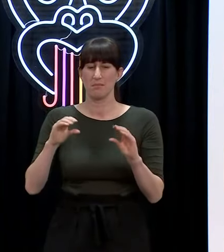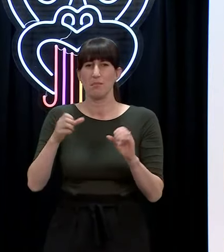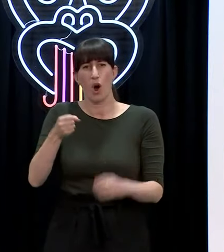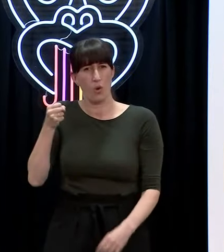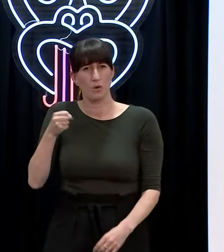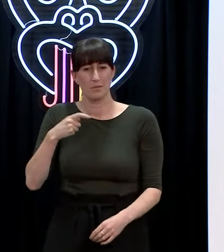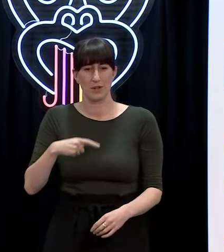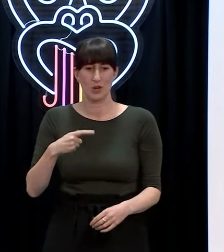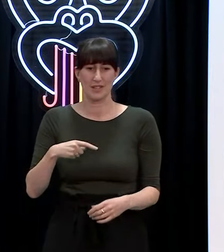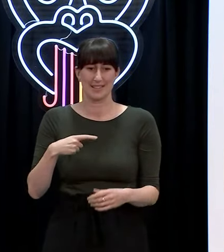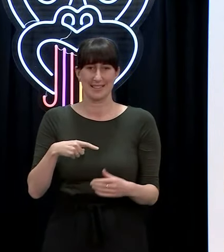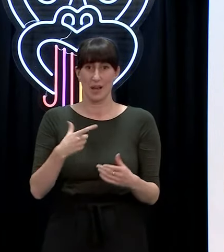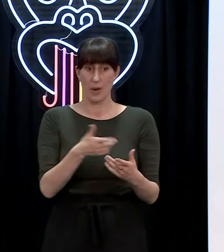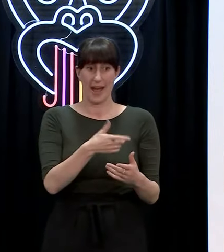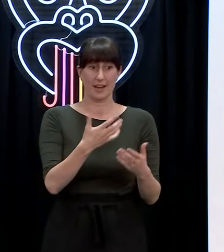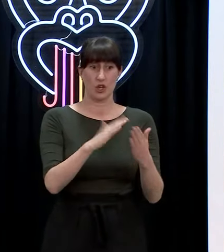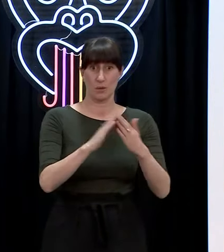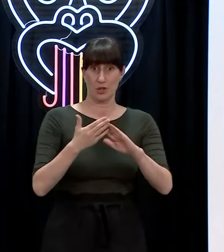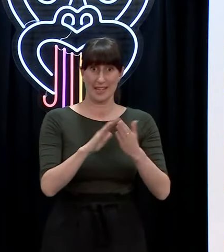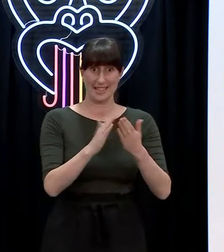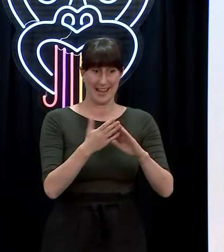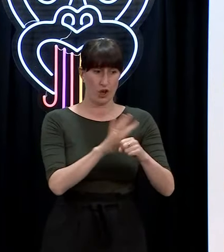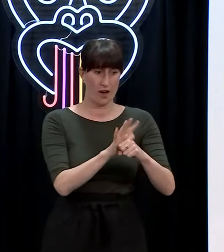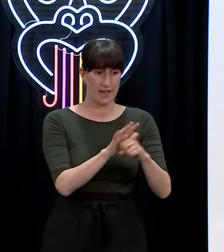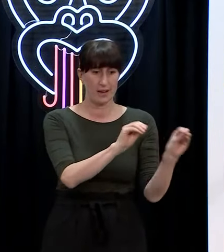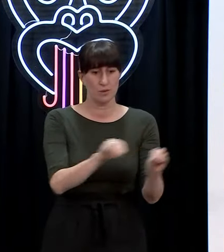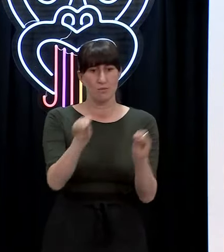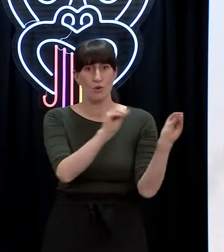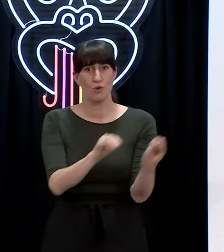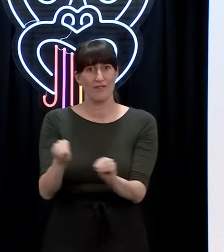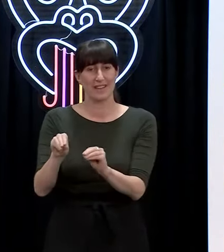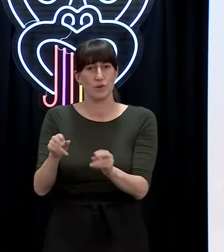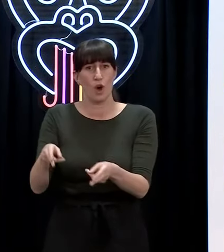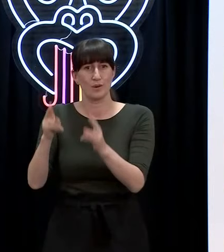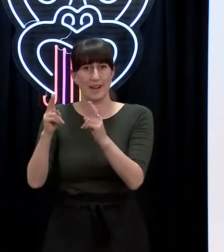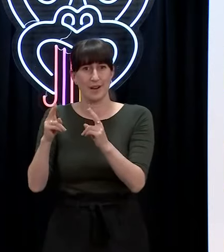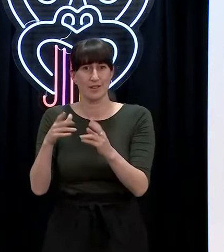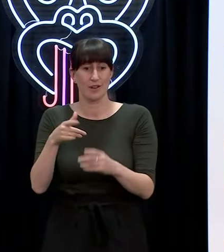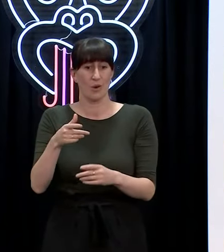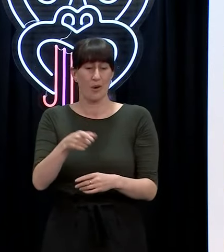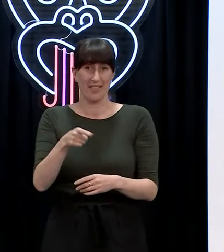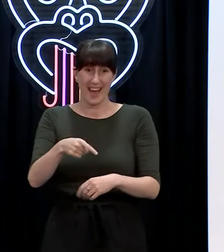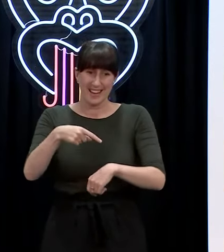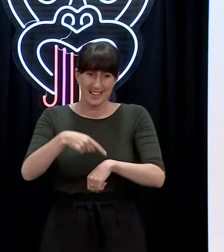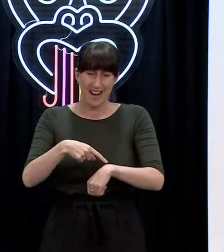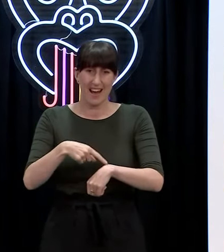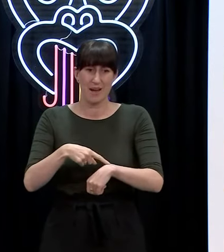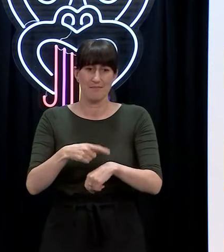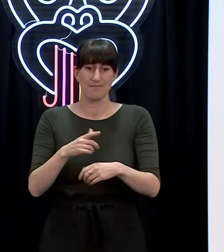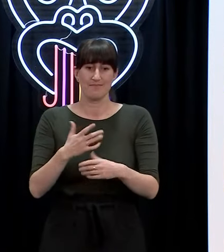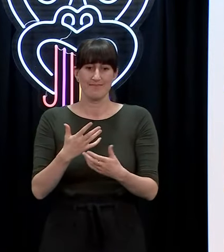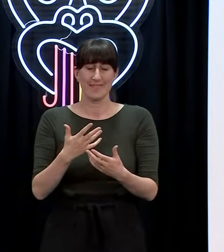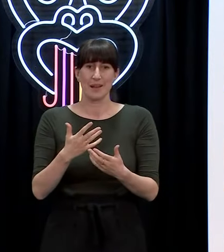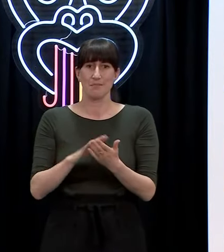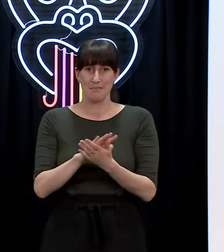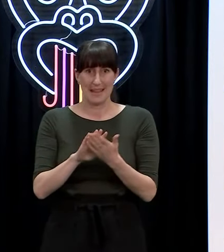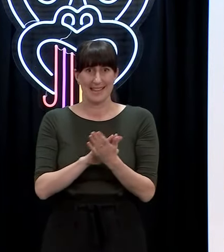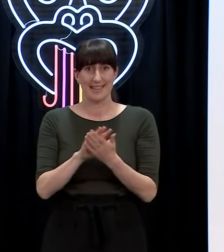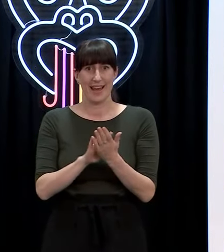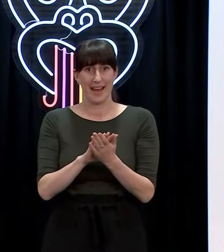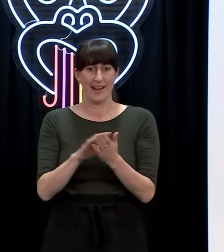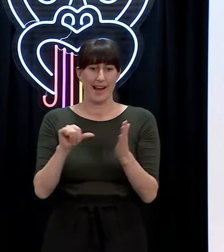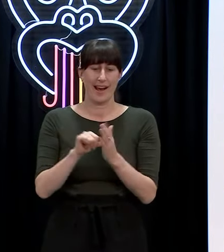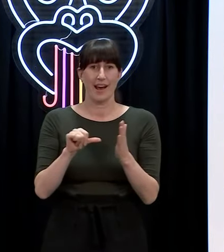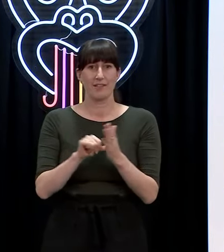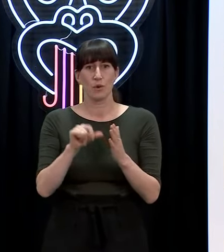MIQ facilities. And I do want to acknowledge again now, as I did then, that that poses a significant challenge for Kiwis who